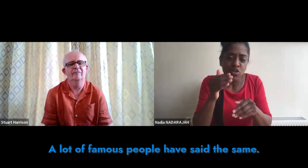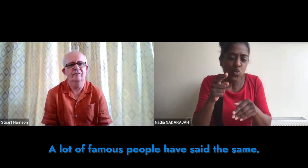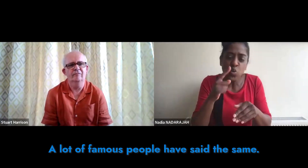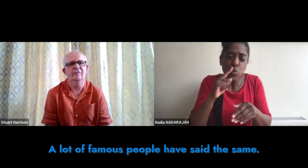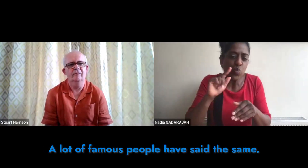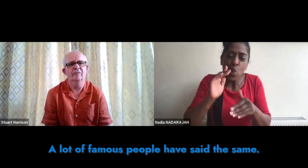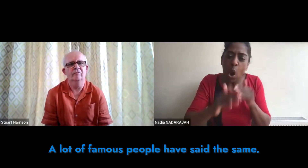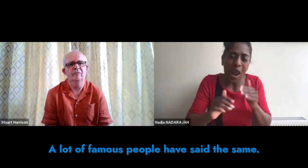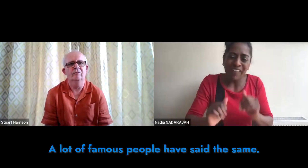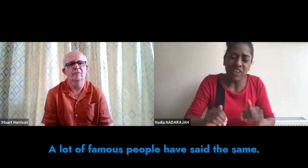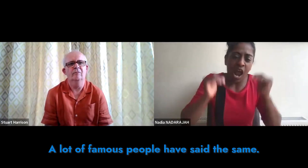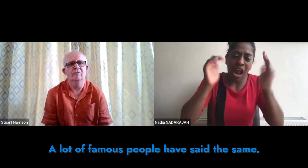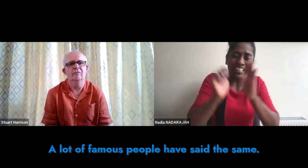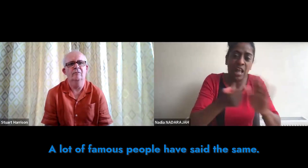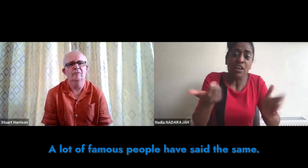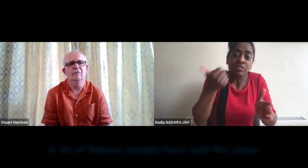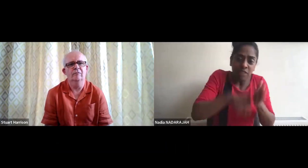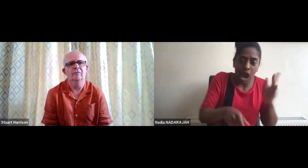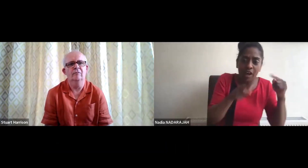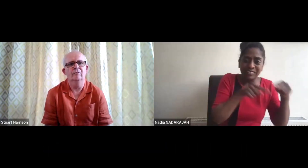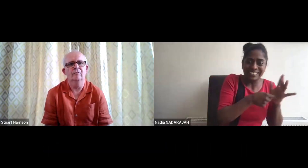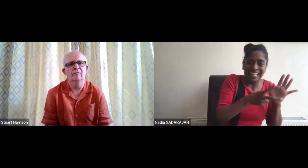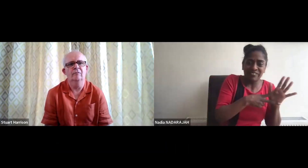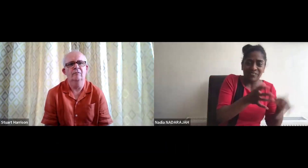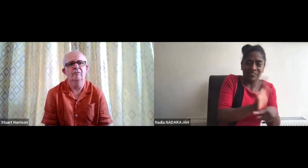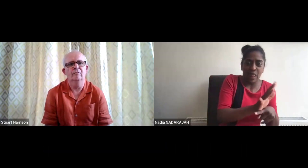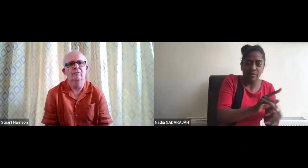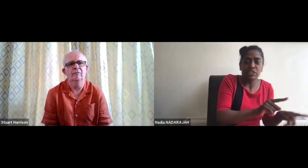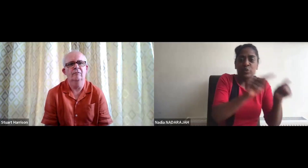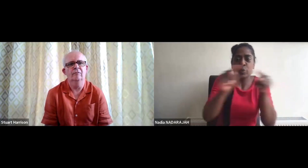of famous people have said the same.